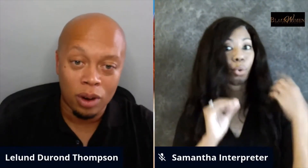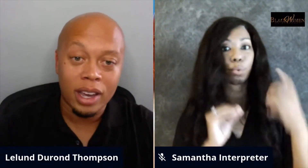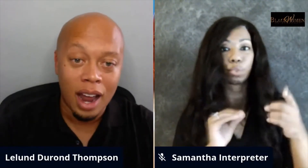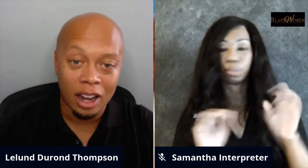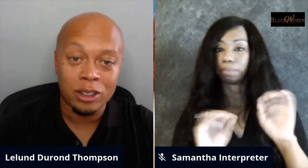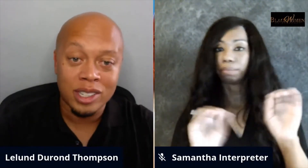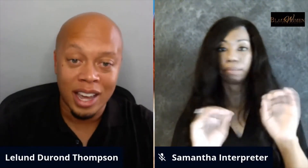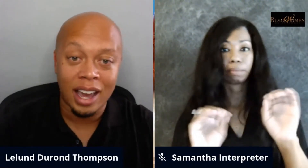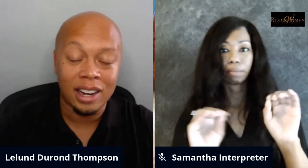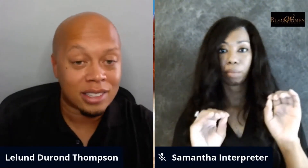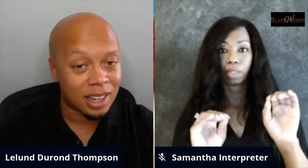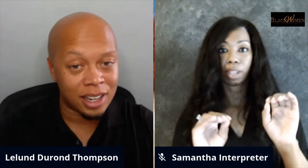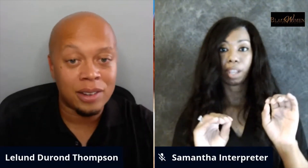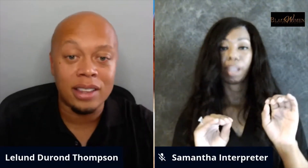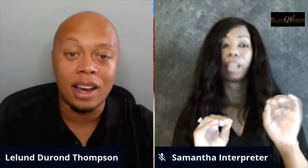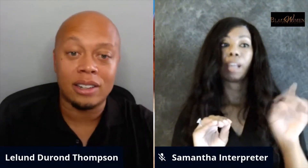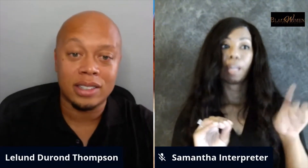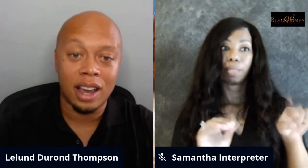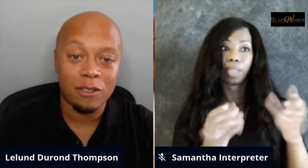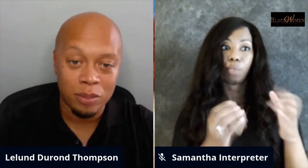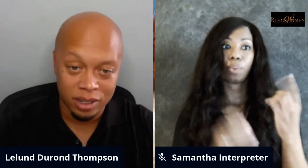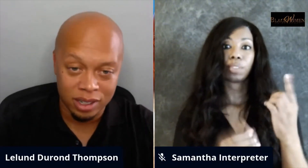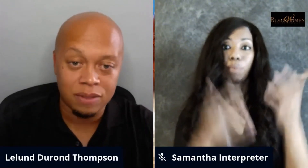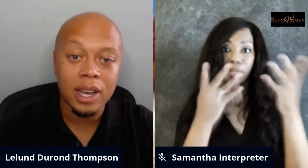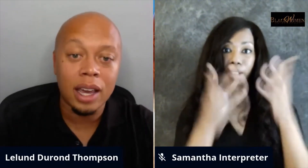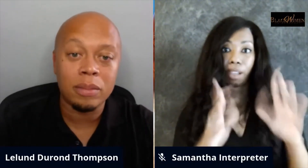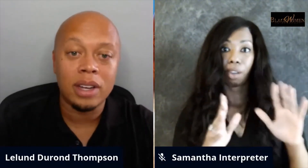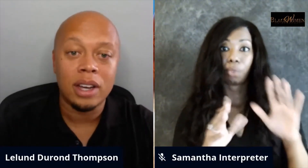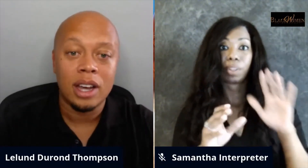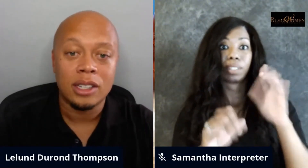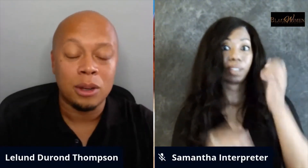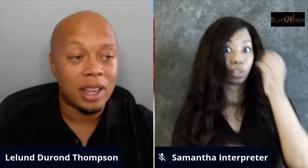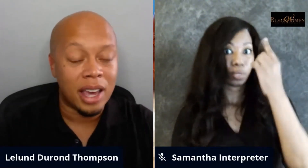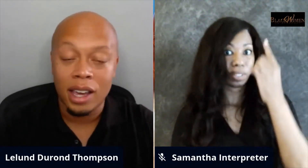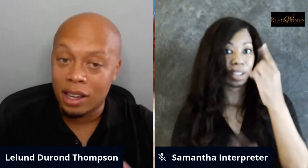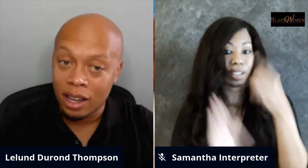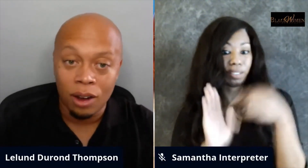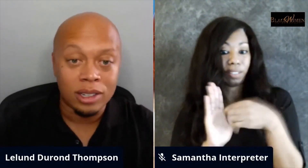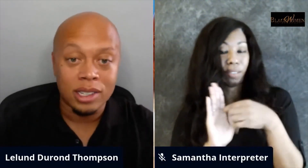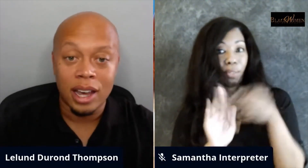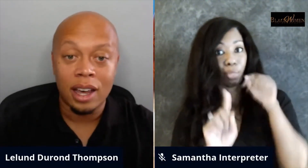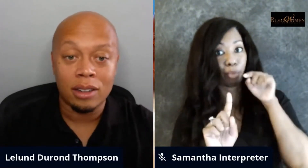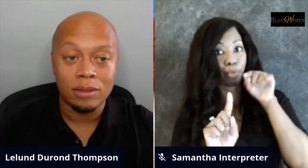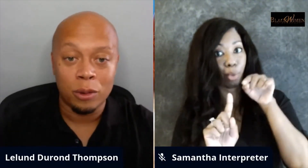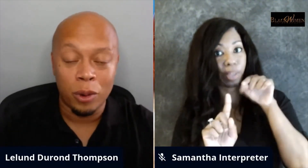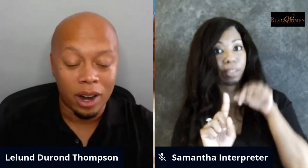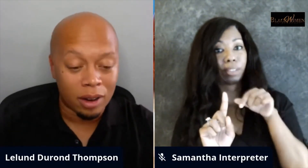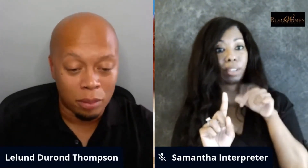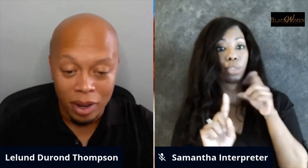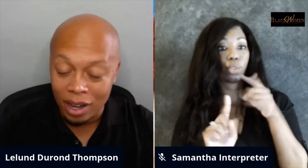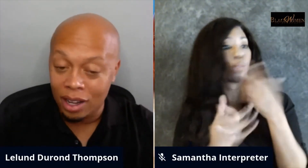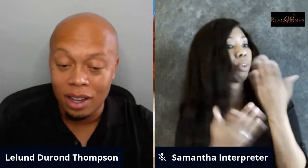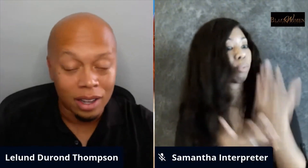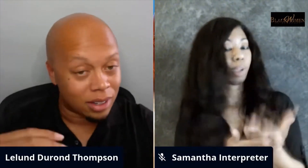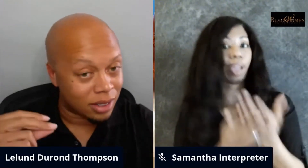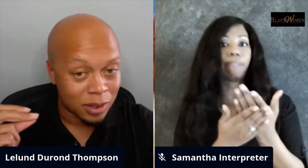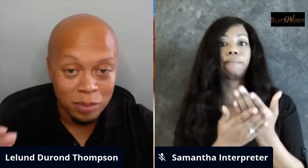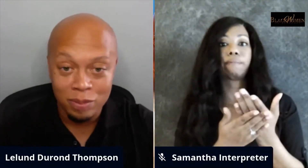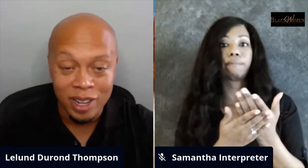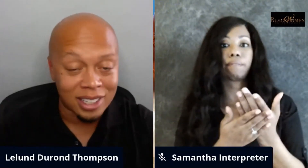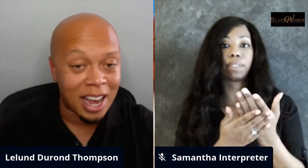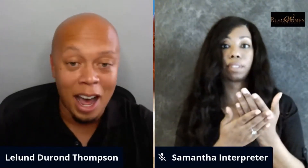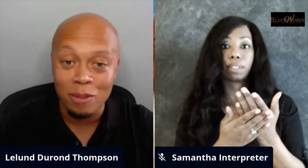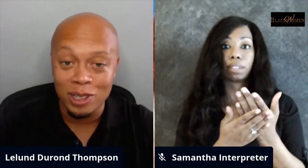the work and understand, and it's clear that they understand from their self-tape, so that they can get on set where money